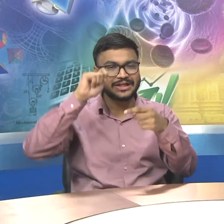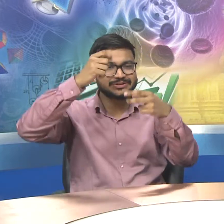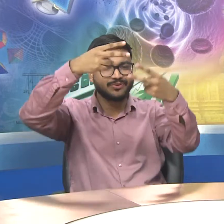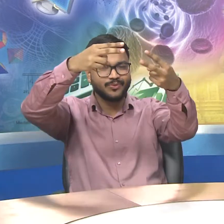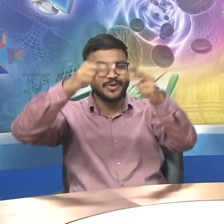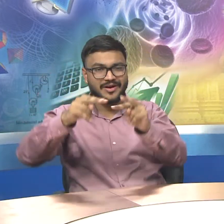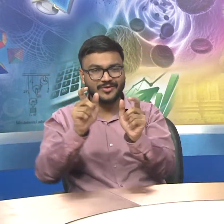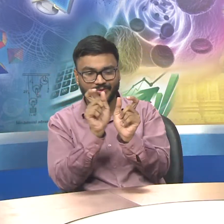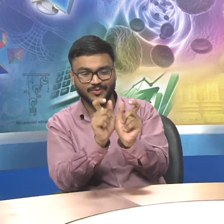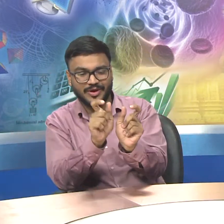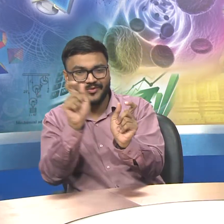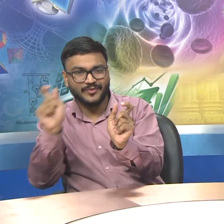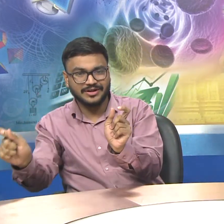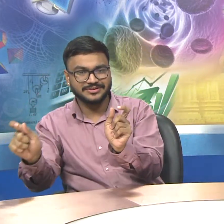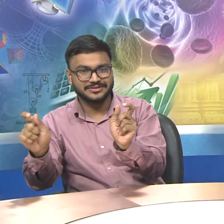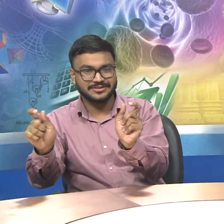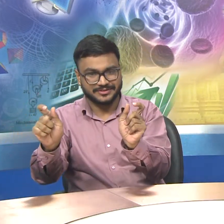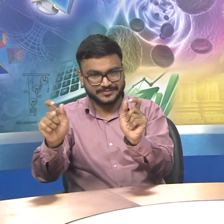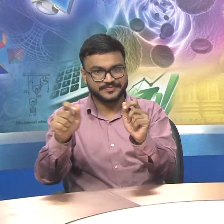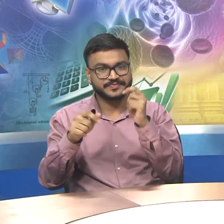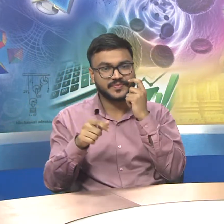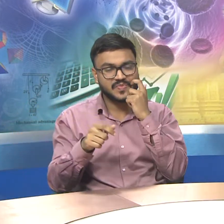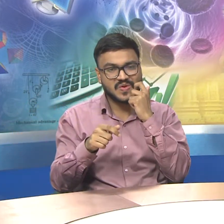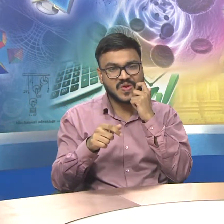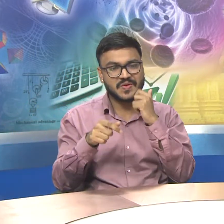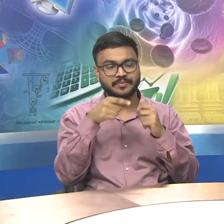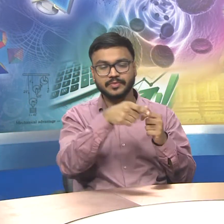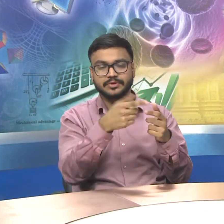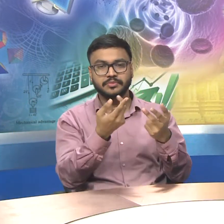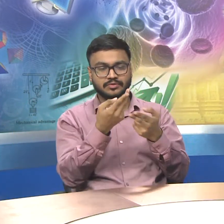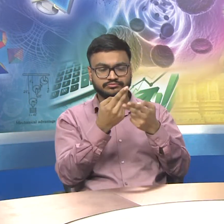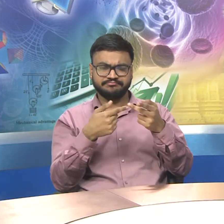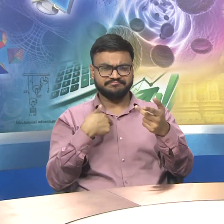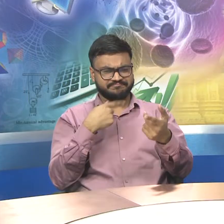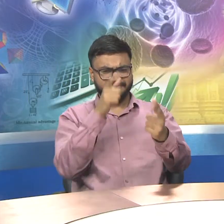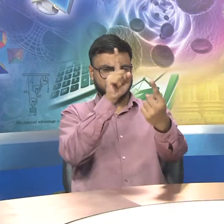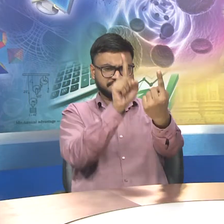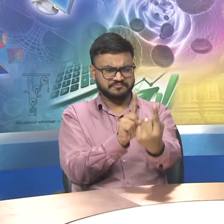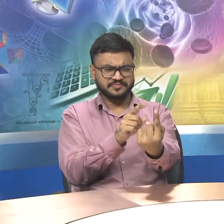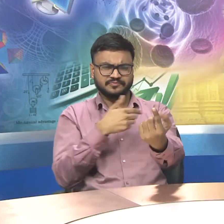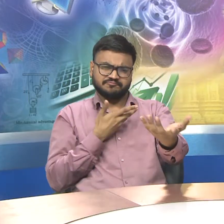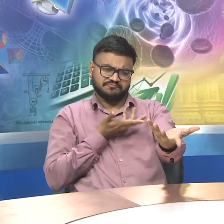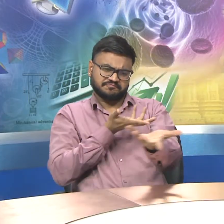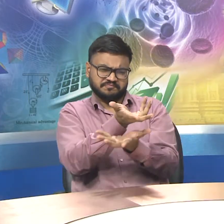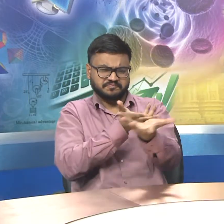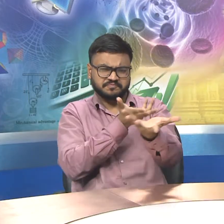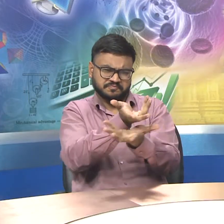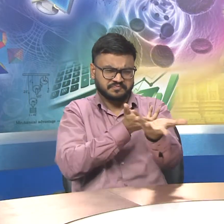twist a story. There are 3 words, but it has a single